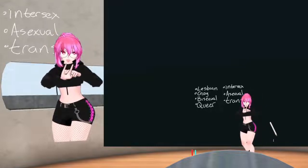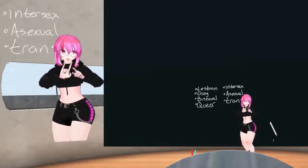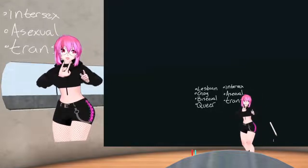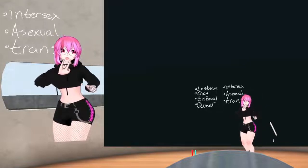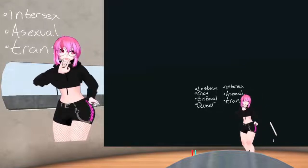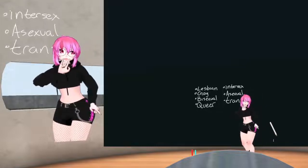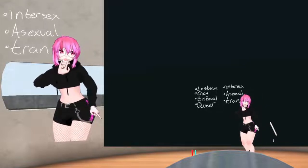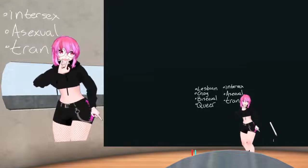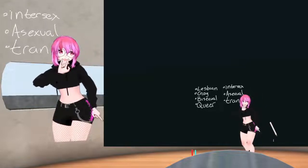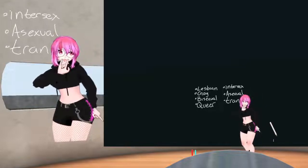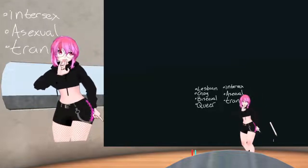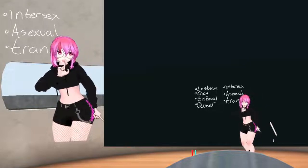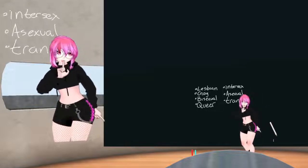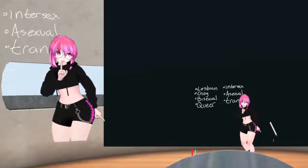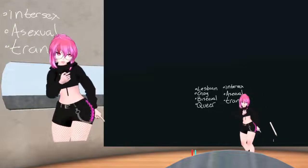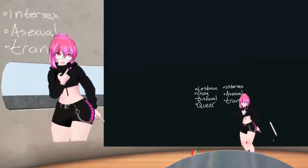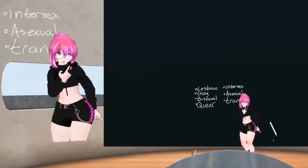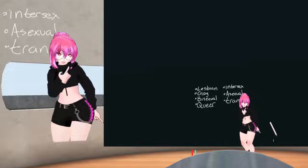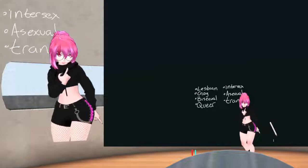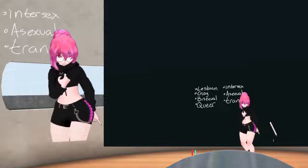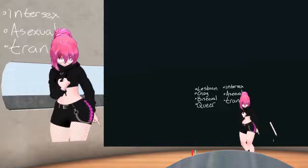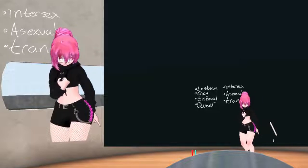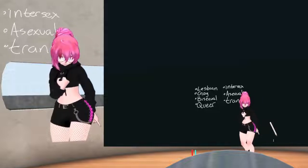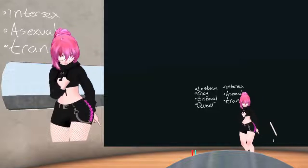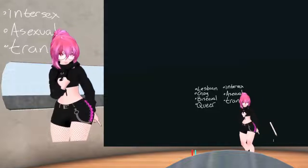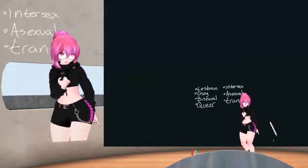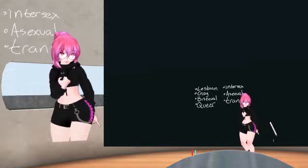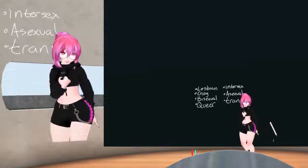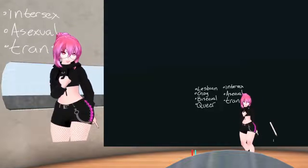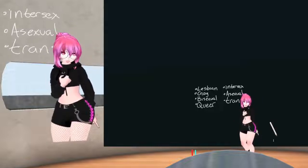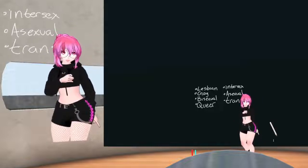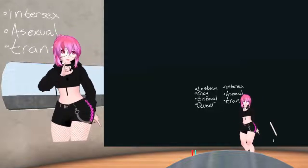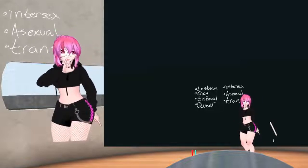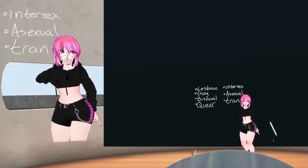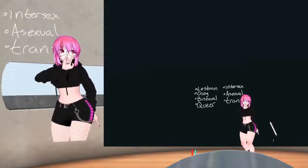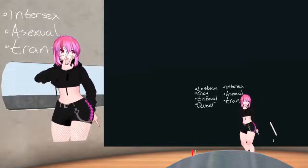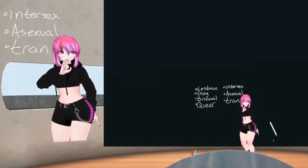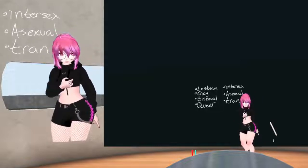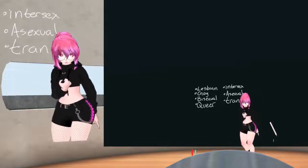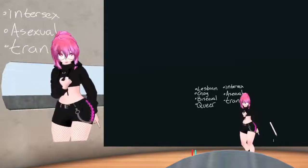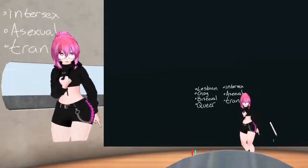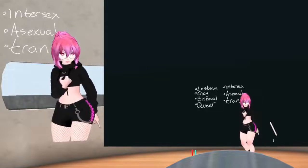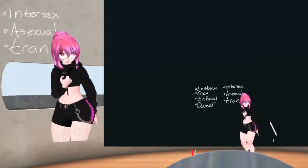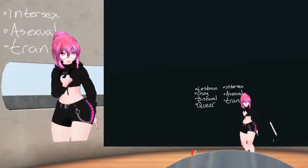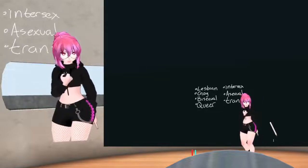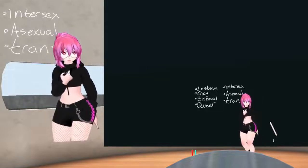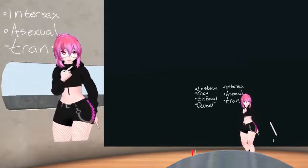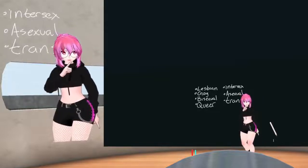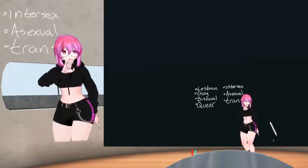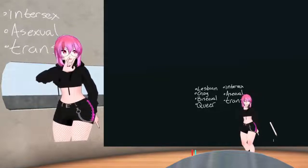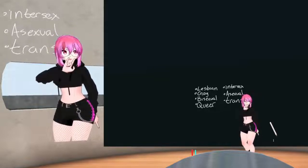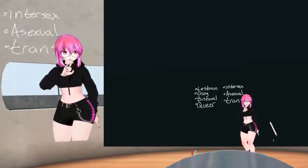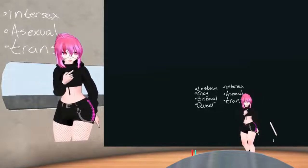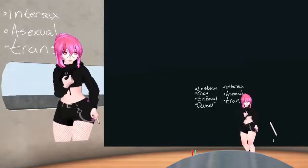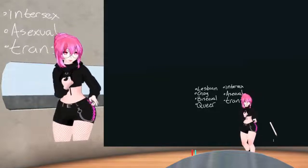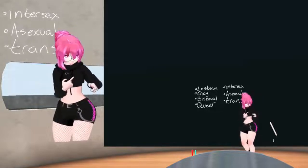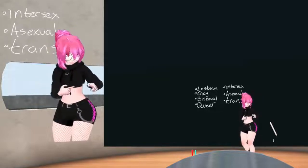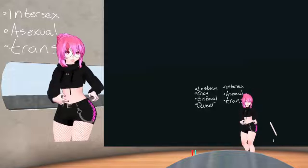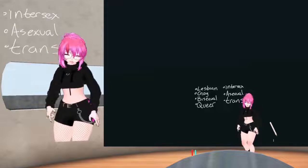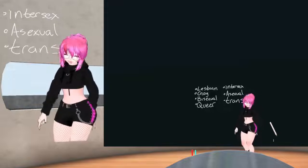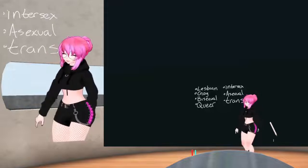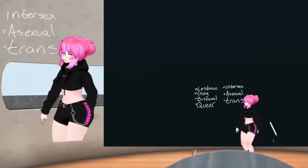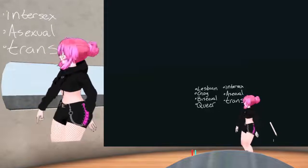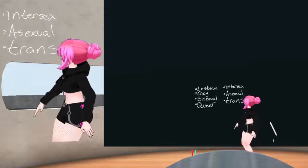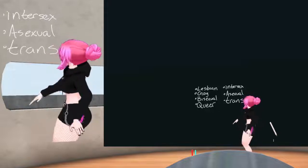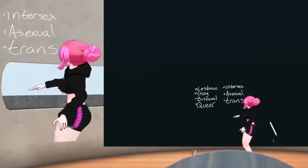the rock and roll hand, and then I'd go from a pointer finger and then point the pointer finger down. So, like that. Perfect.